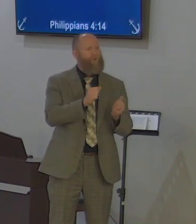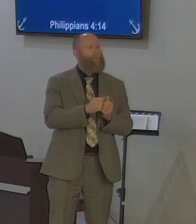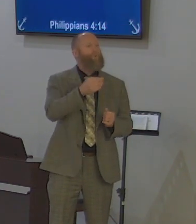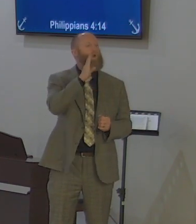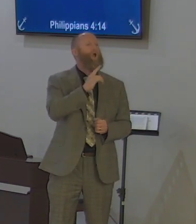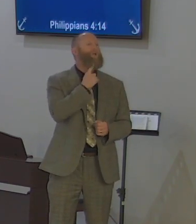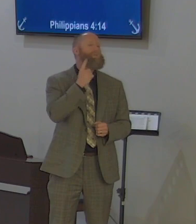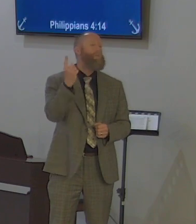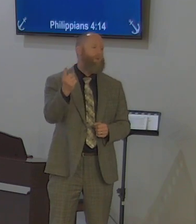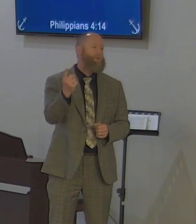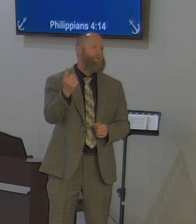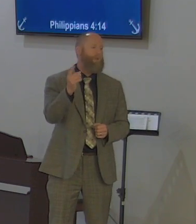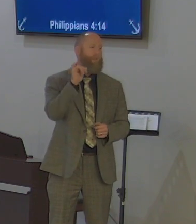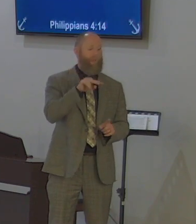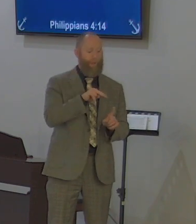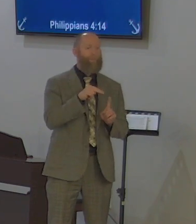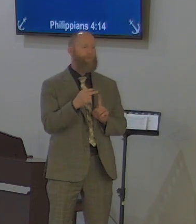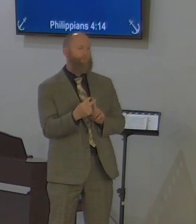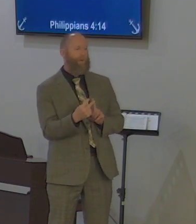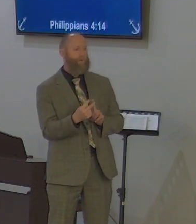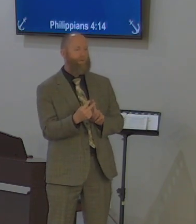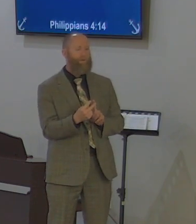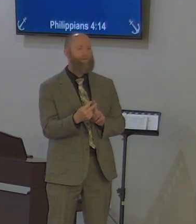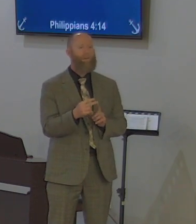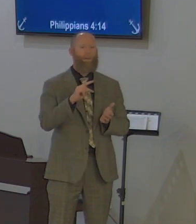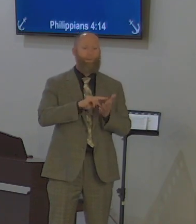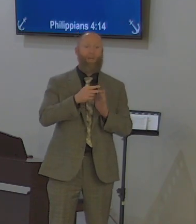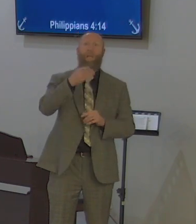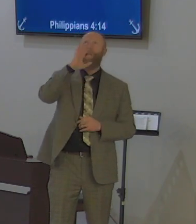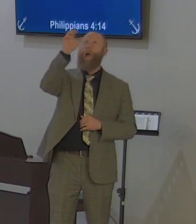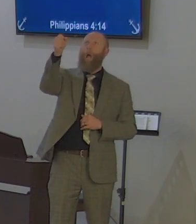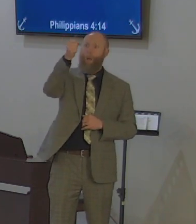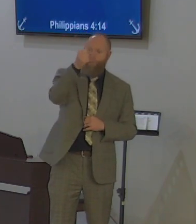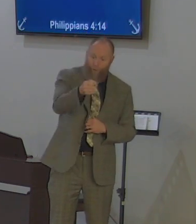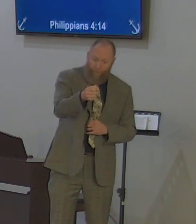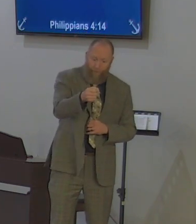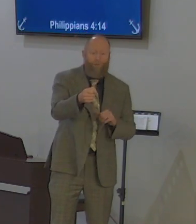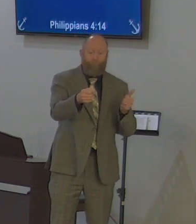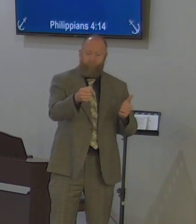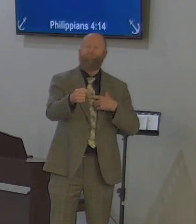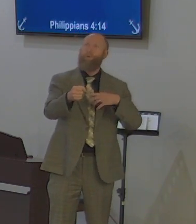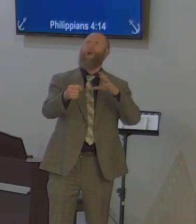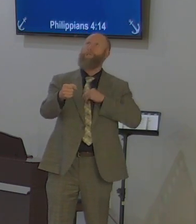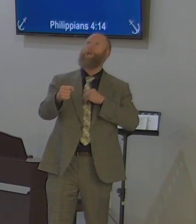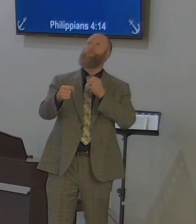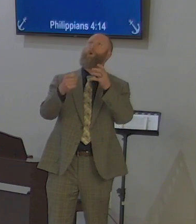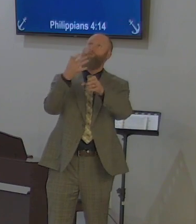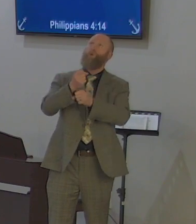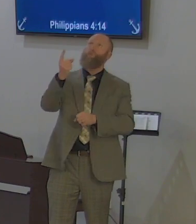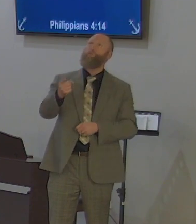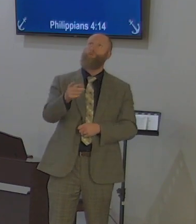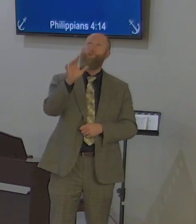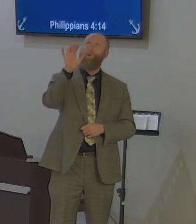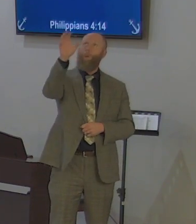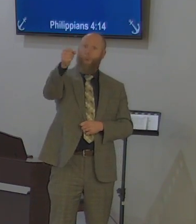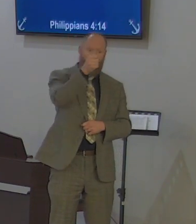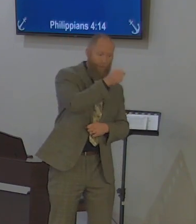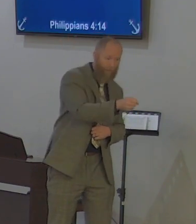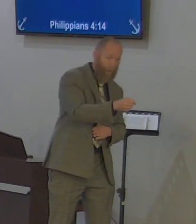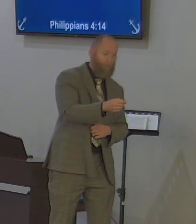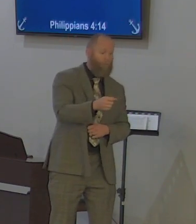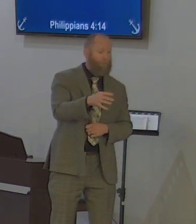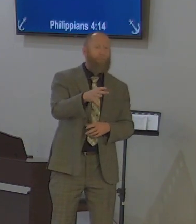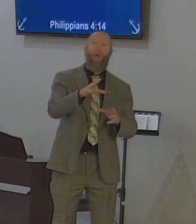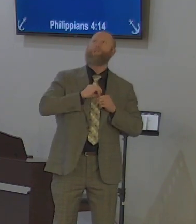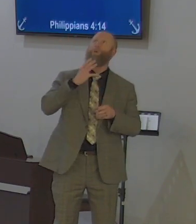perspective. The perspective that this is the provision of God, and therefore it's enough because he's enough. Not that this is the provision of